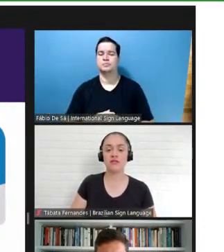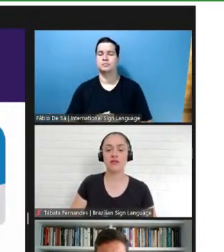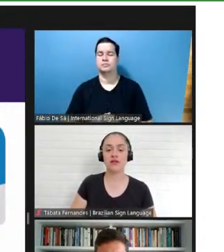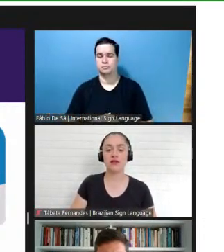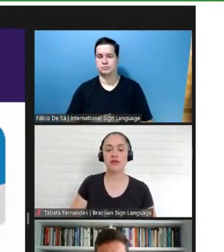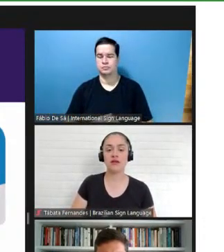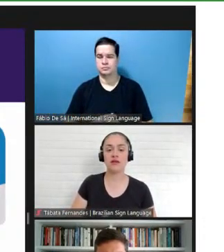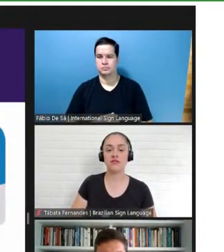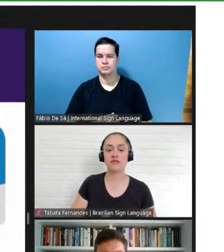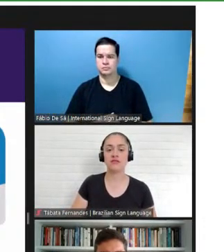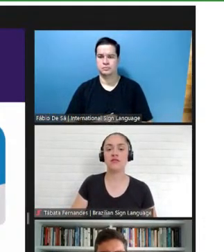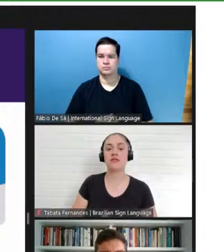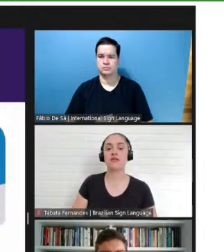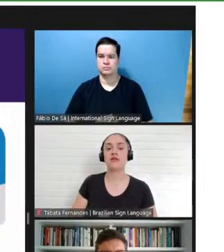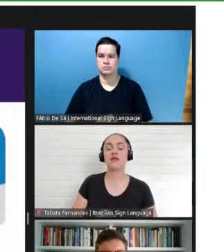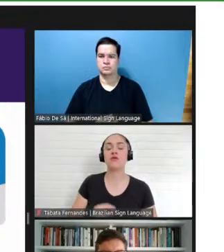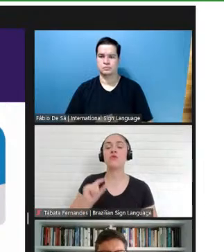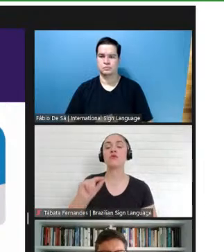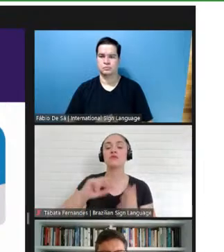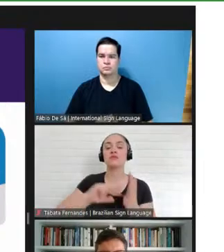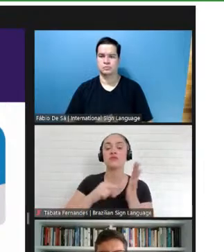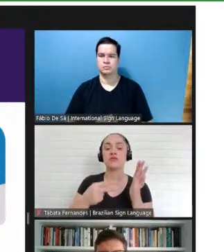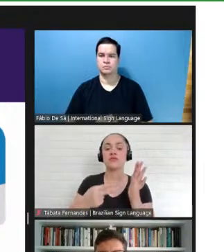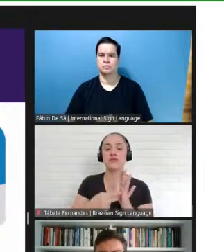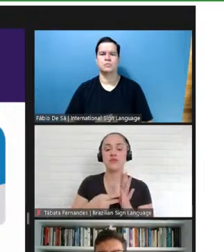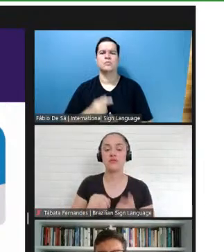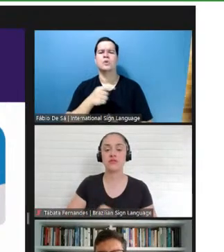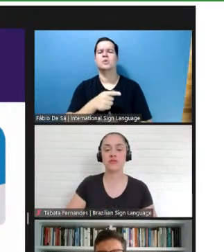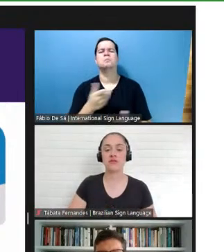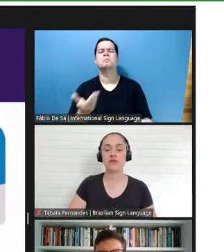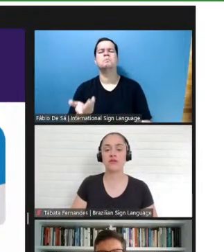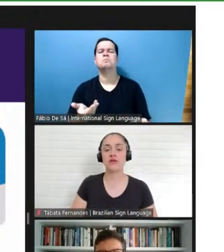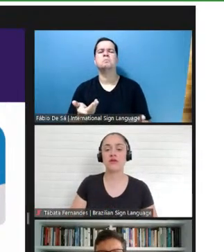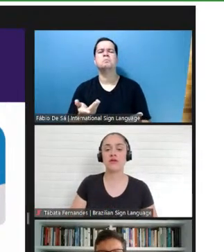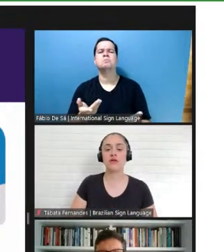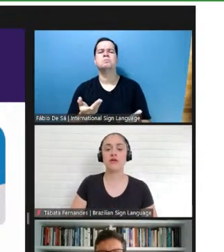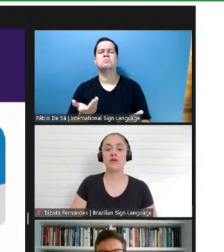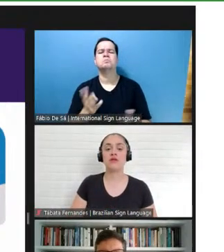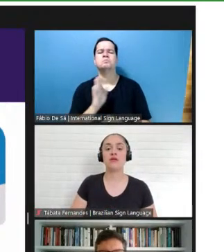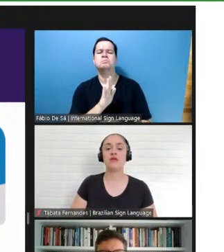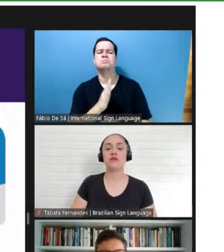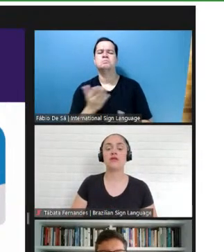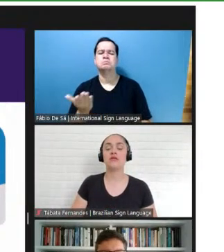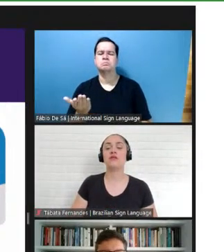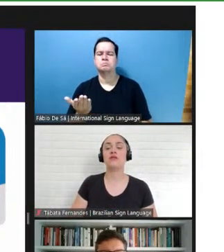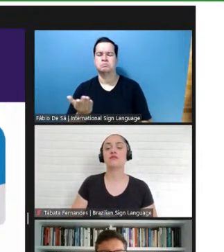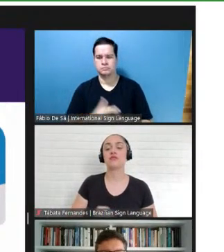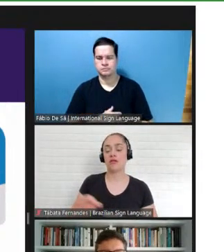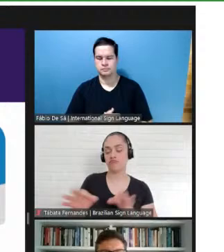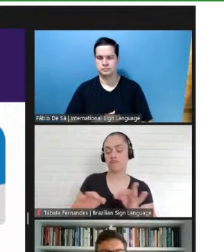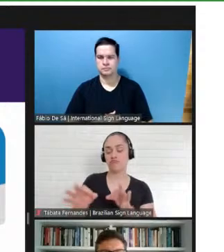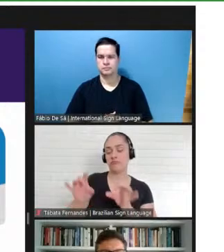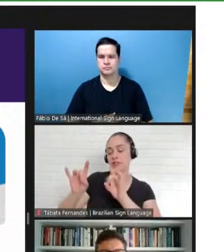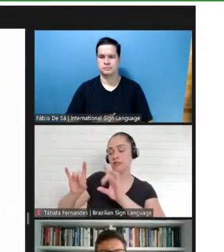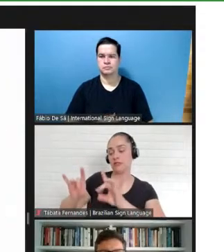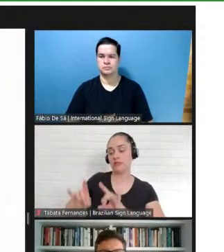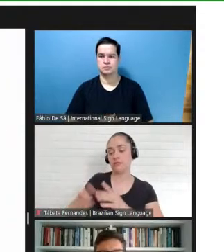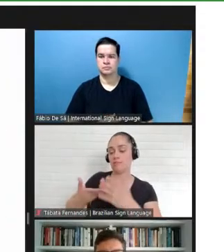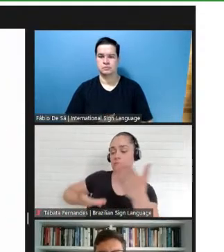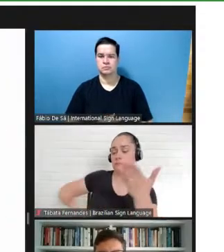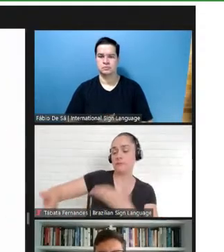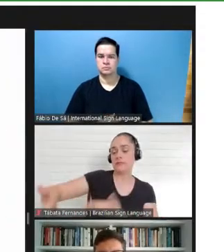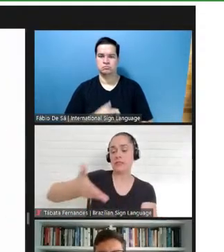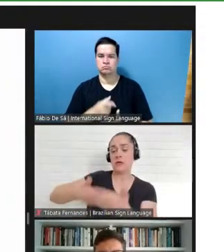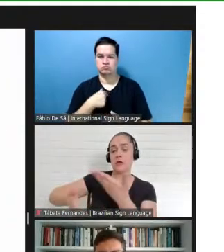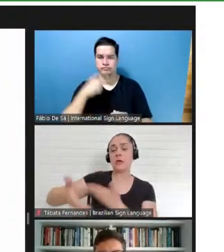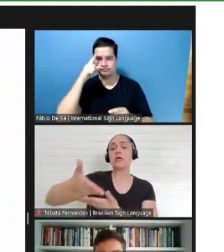different means of engaging, of taking in information and sharing information with us.